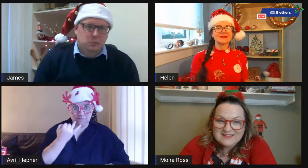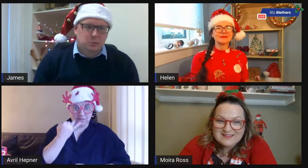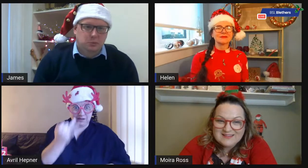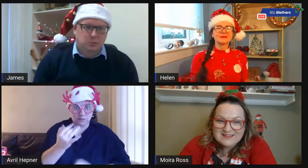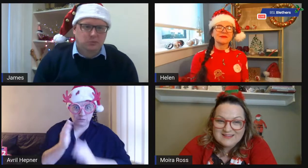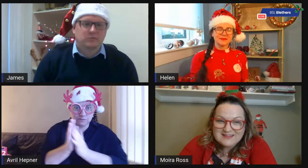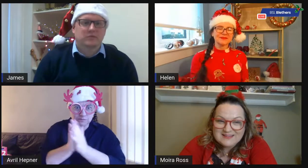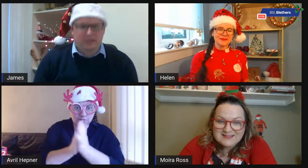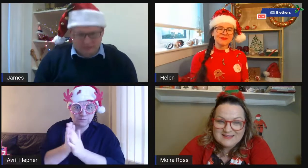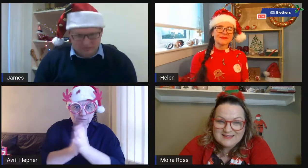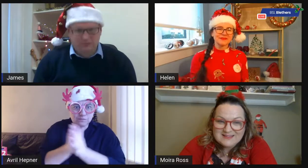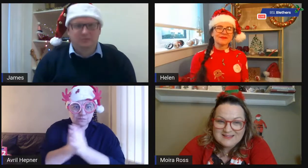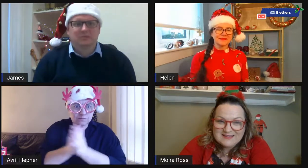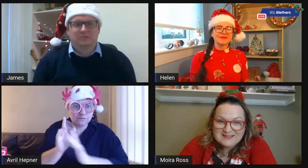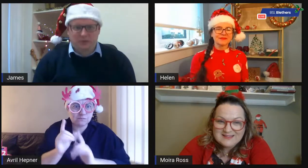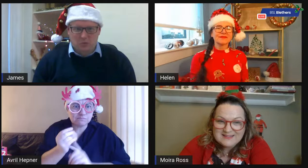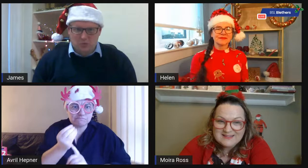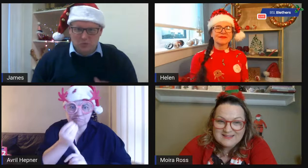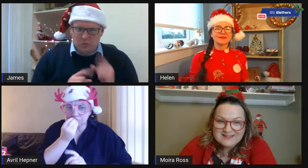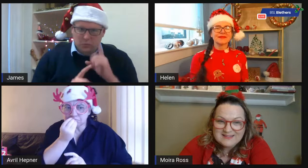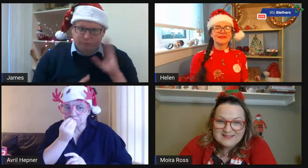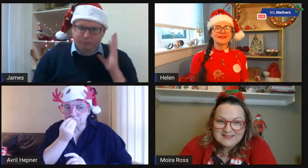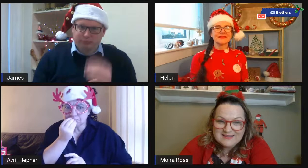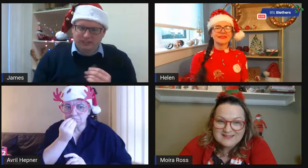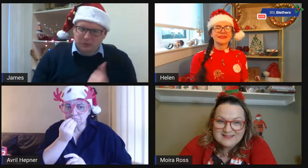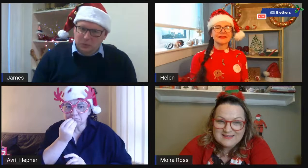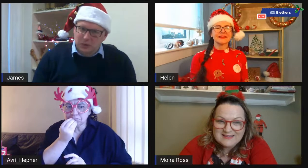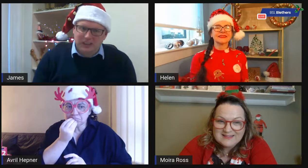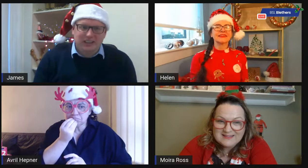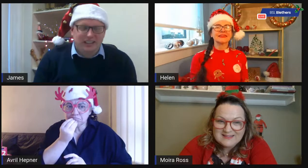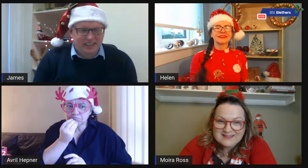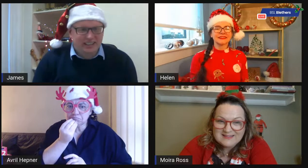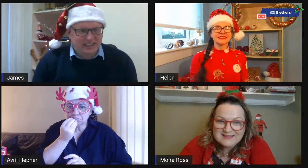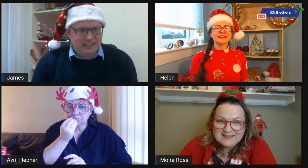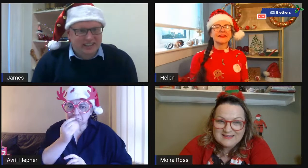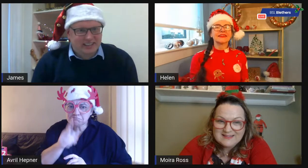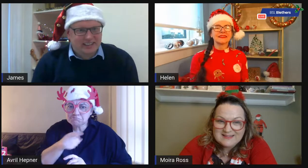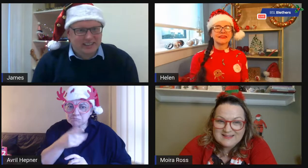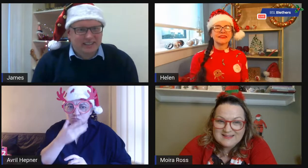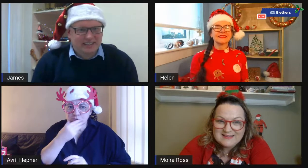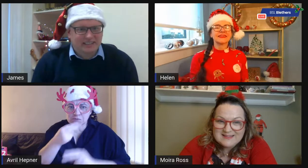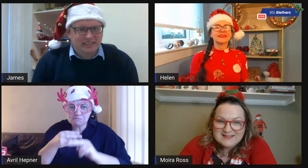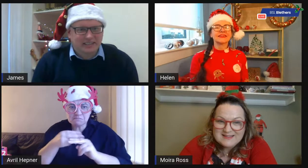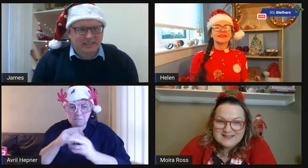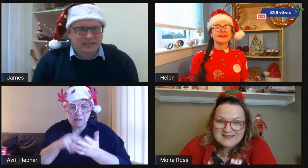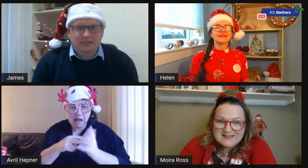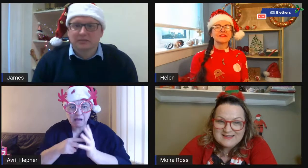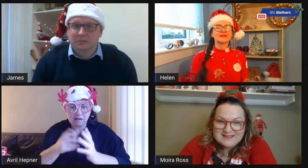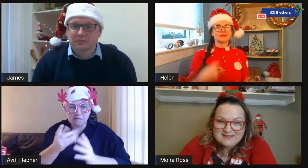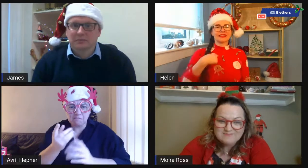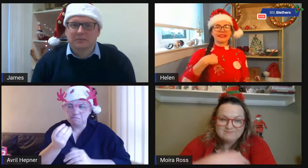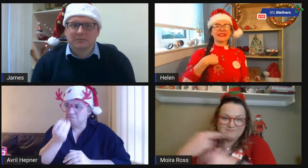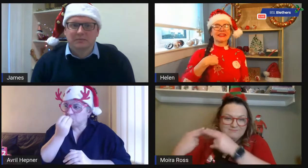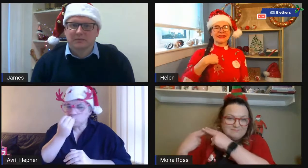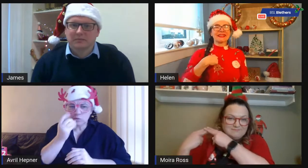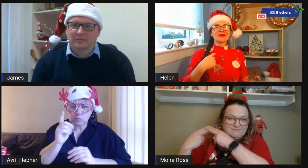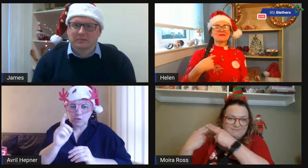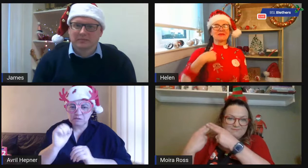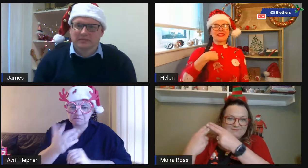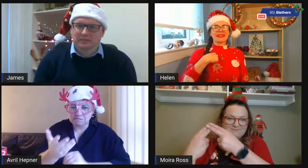that. Well, Christmas is coming next week, folks. What are you going to be eating? Oh. What are you going to be eating for your Christmas dinner? What are you going to